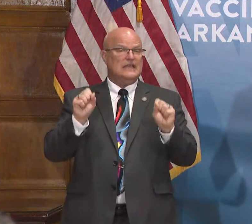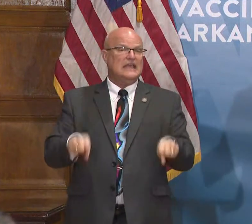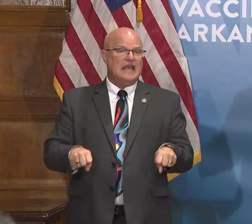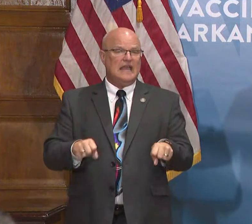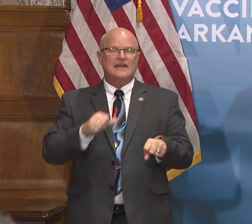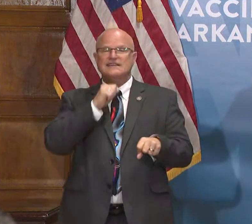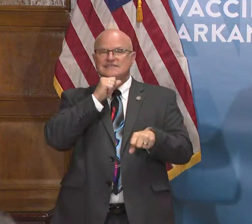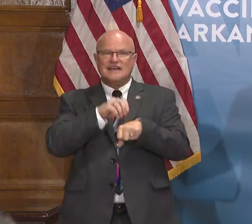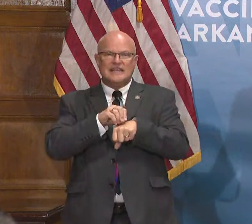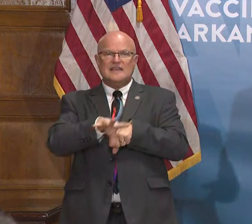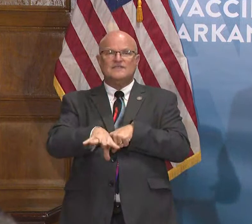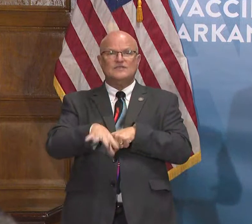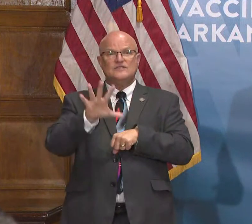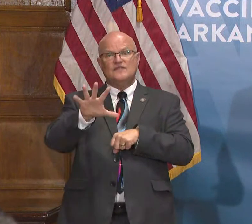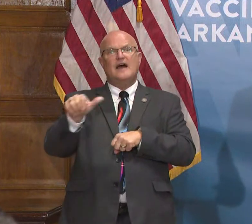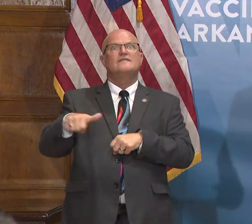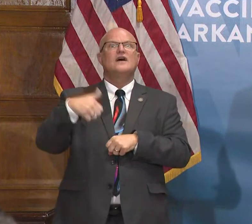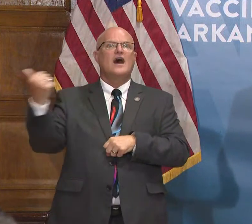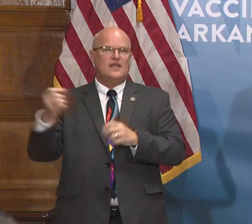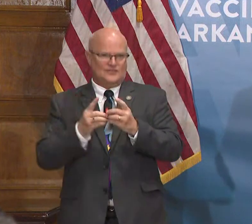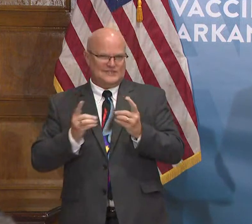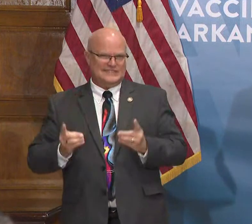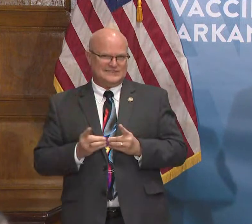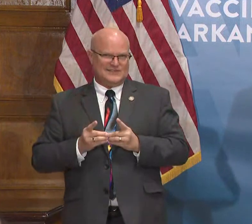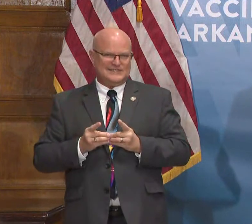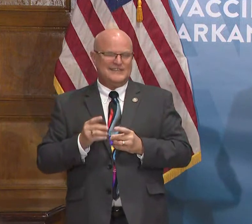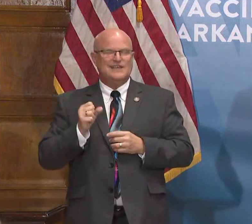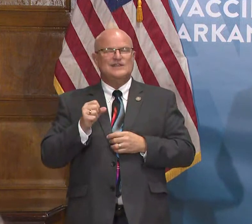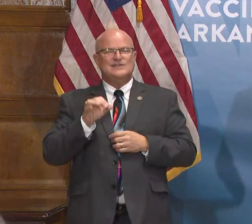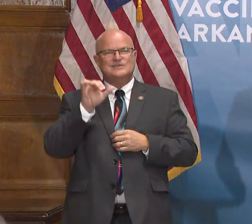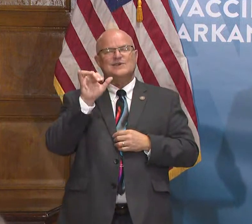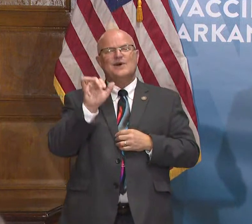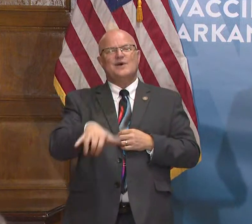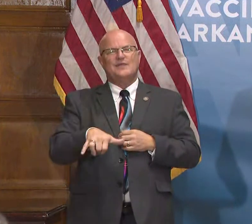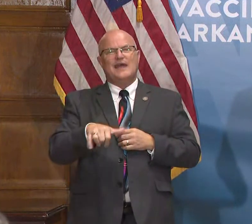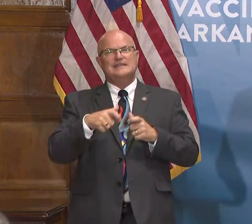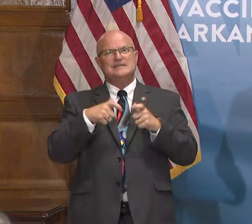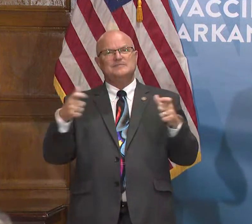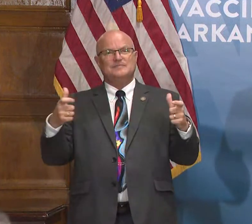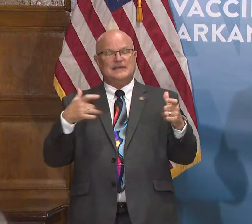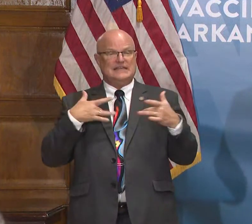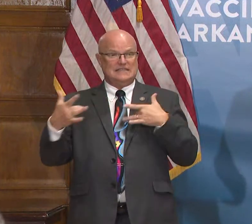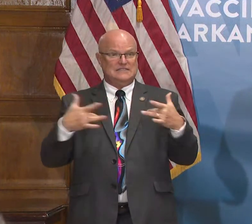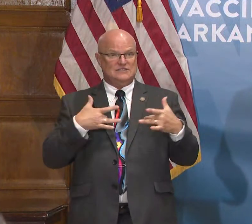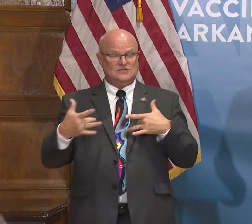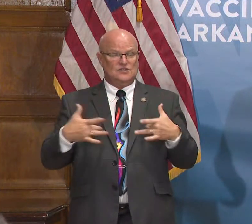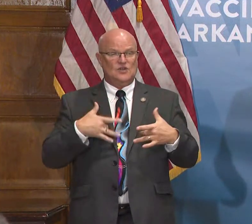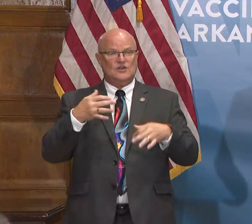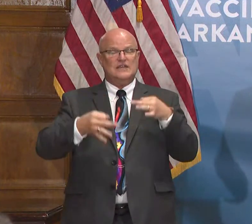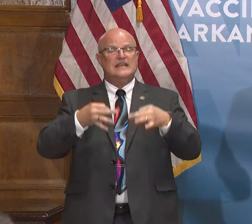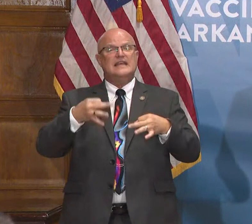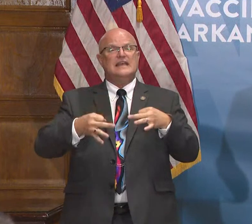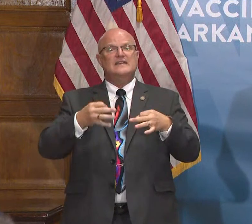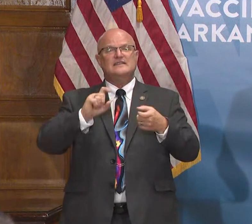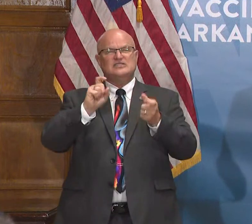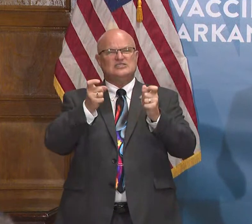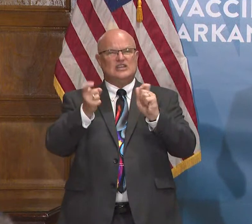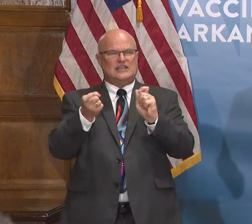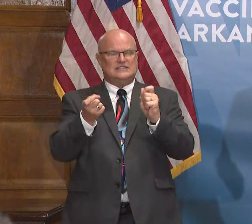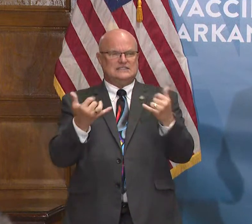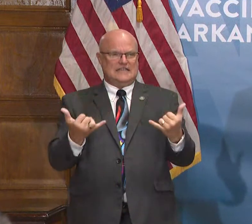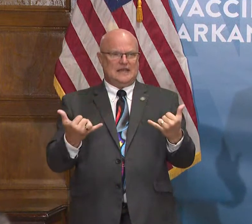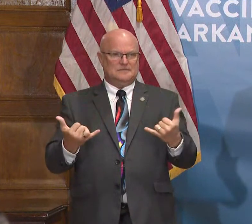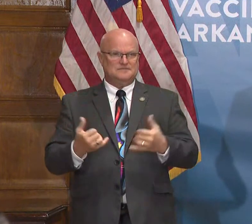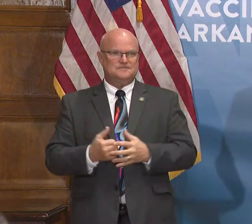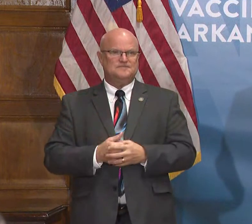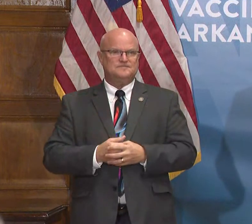that does not influence 5 other districts around. And so that's a big factor in whether there can be any changes to it at